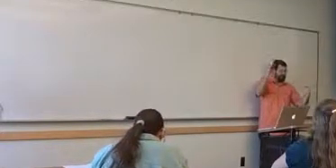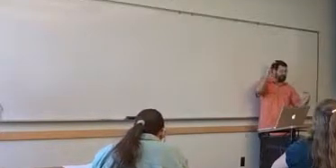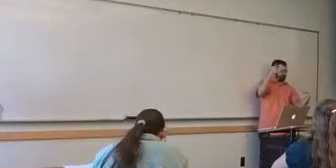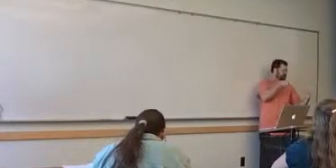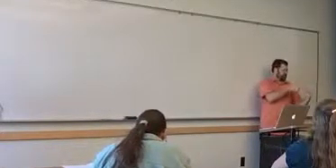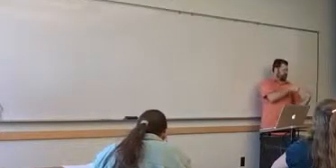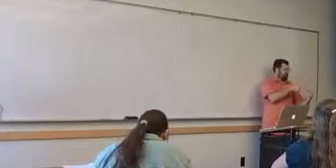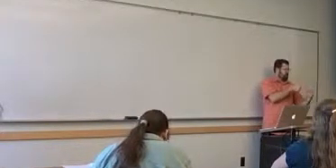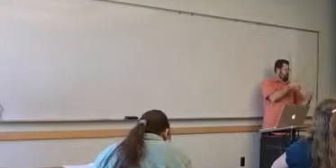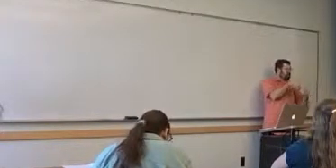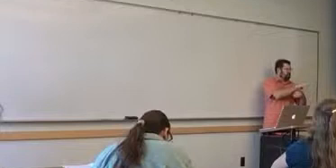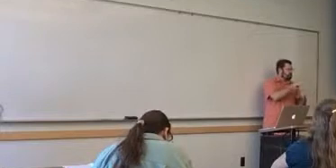goes up,